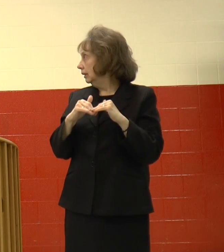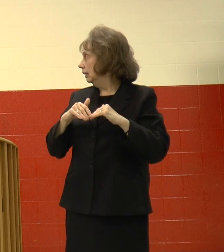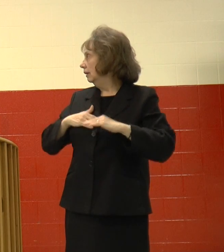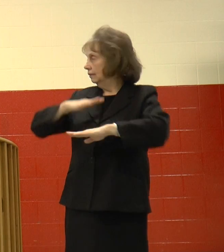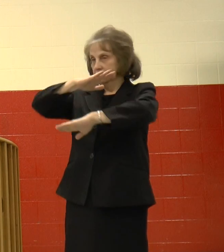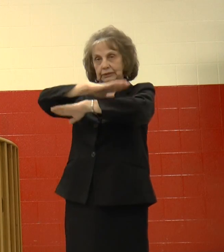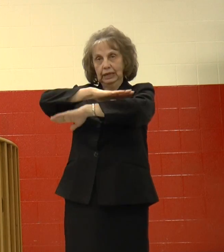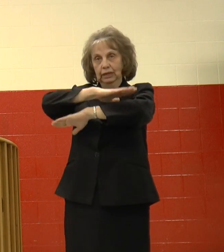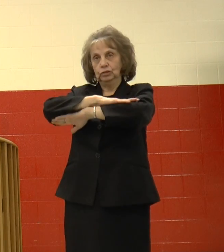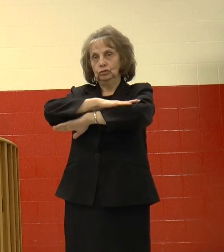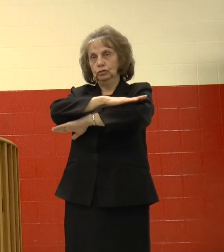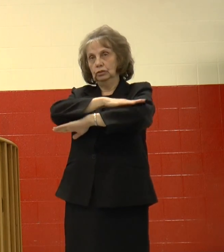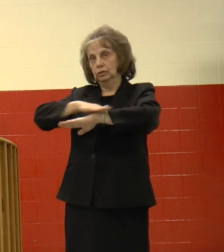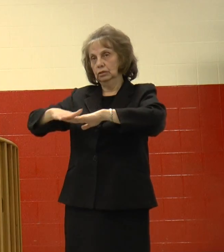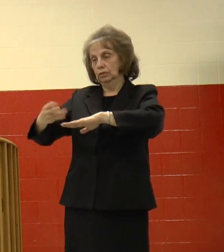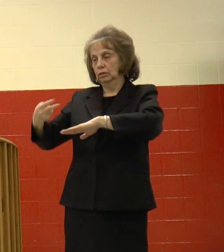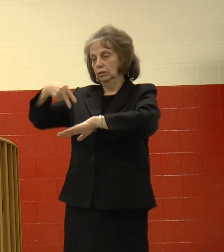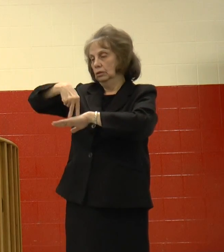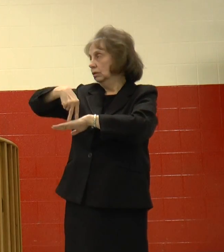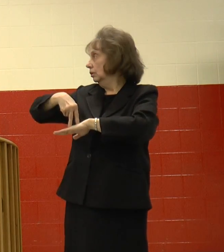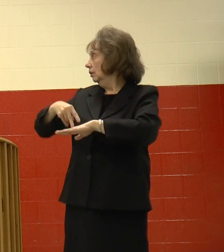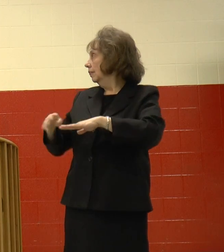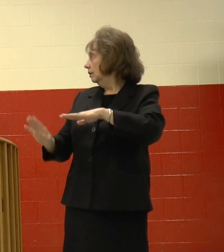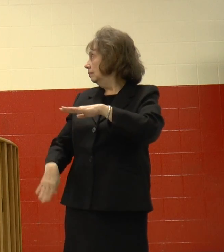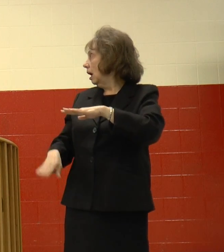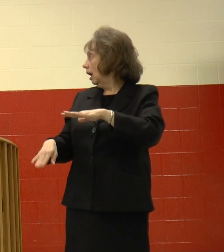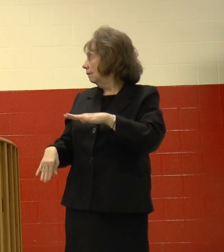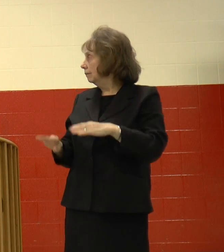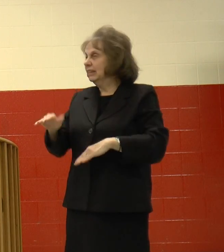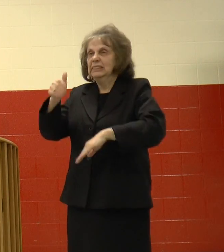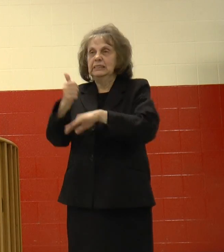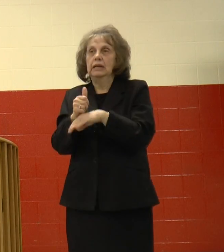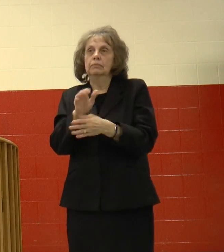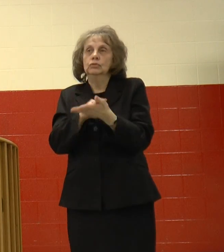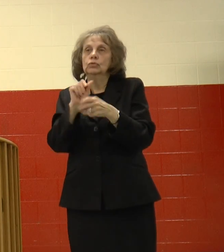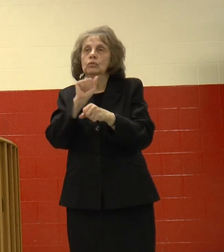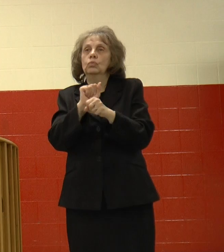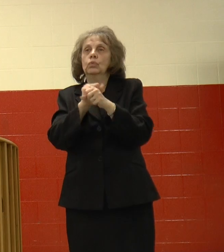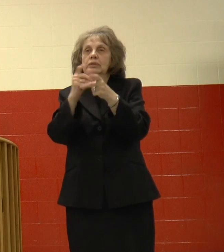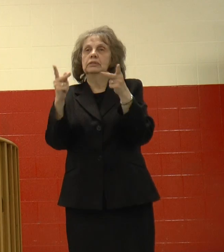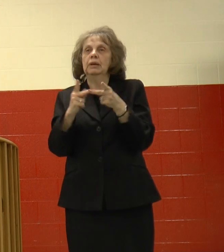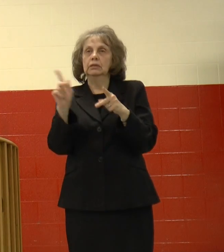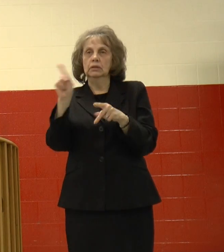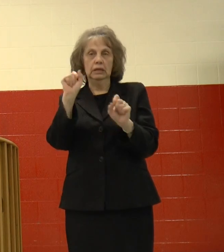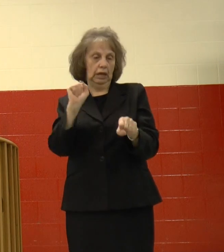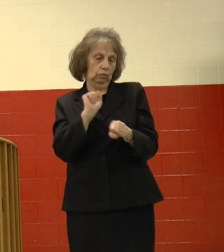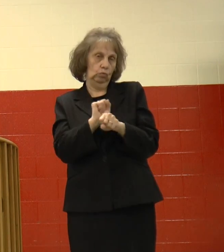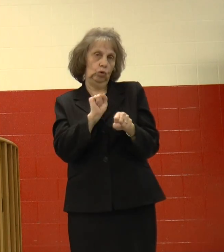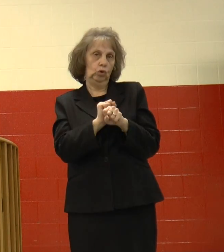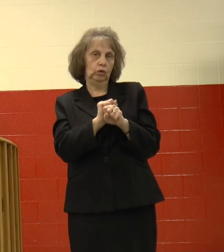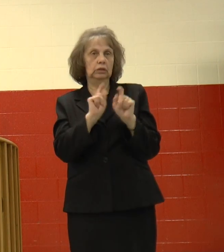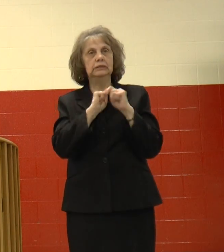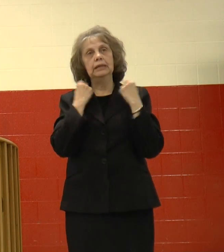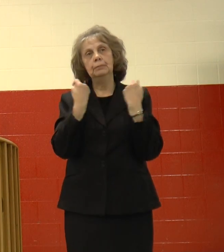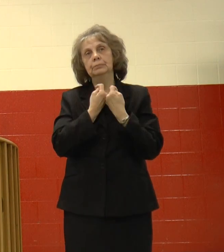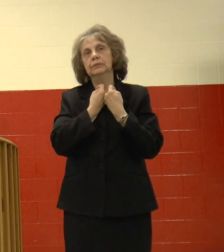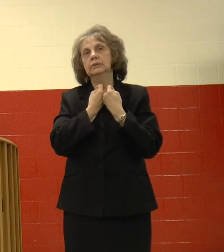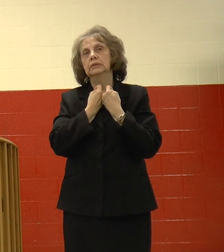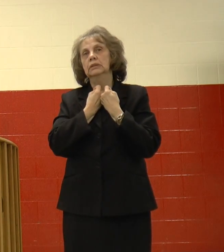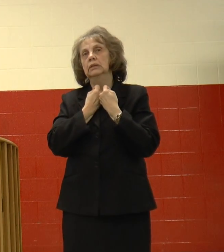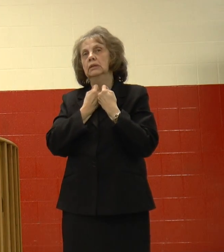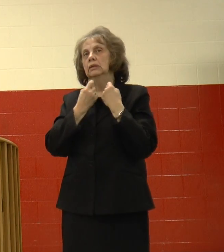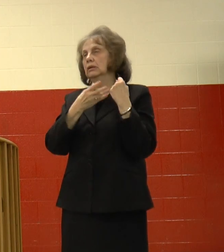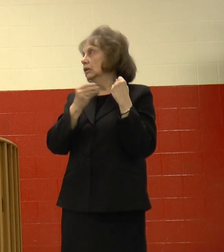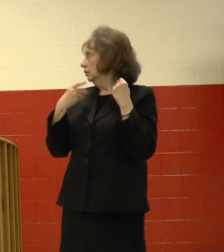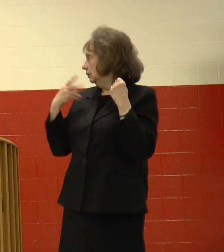center. And here at the bottom, it's set back up as a student workspace where they can work in teams, and there's sort of a diner